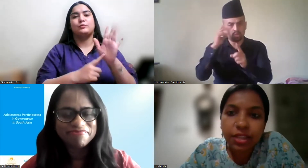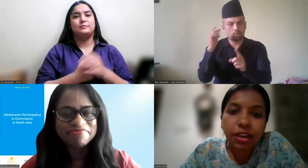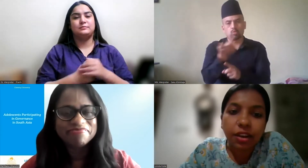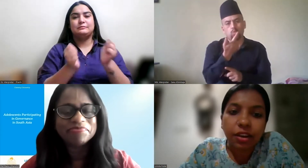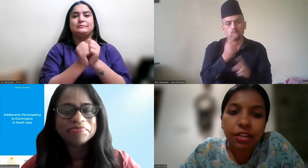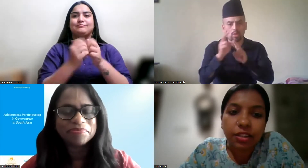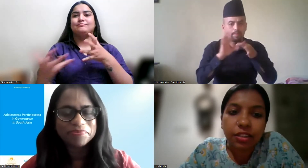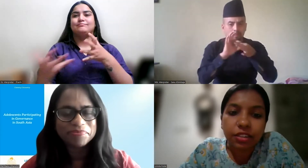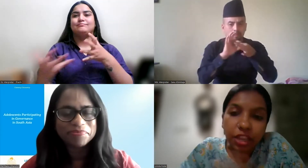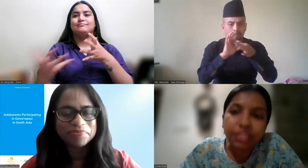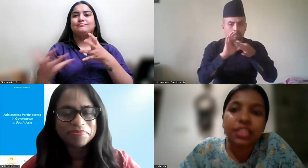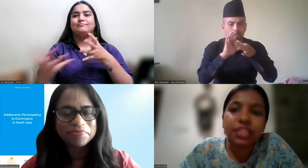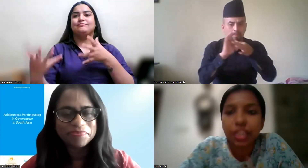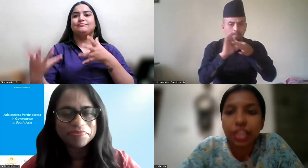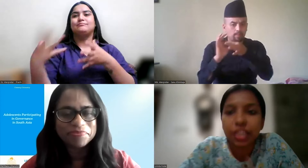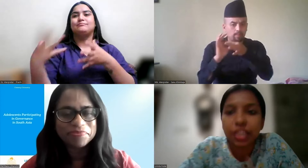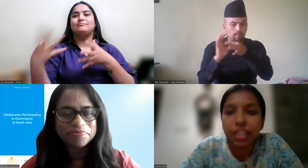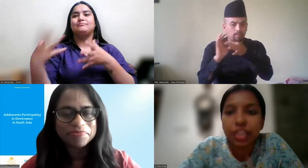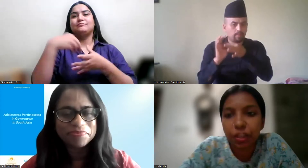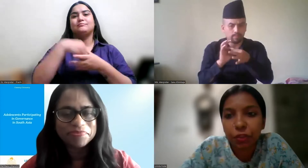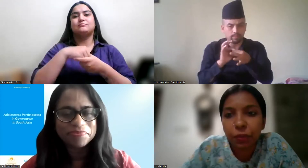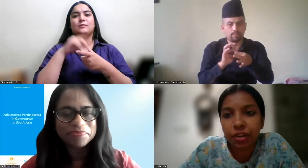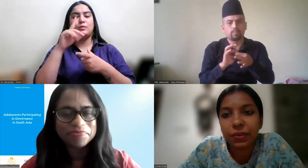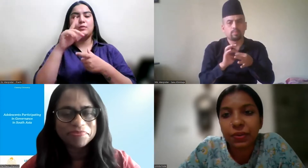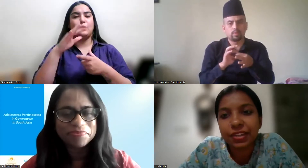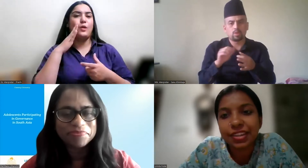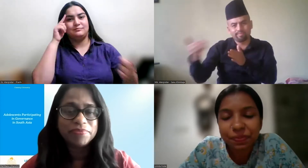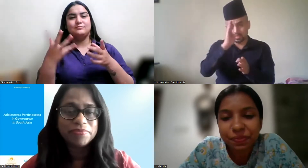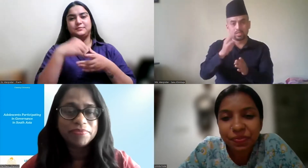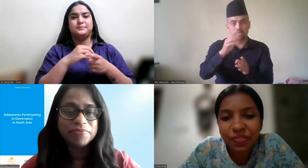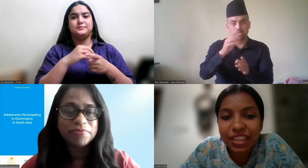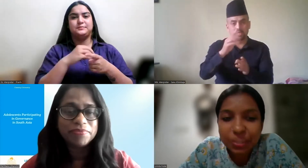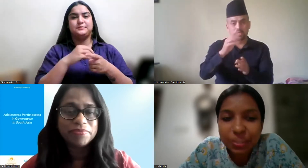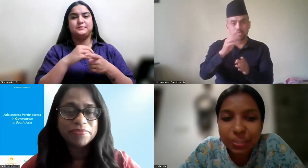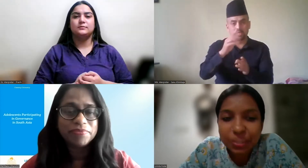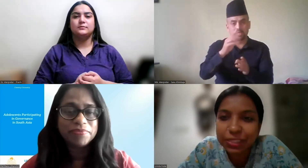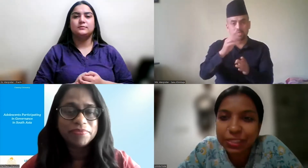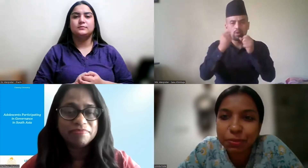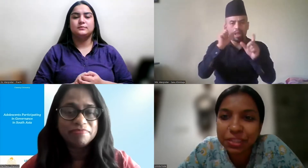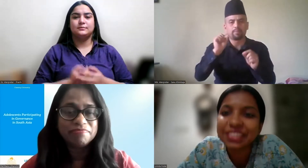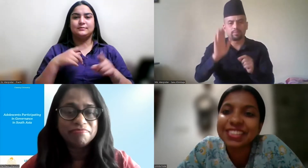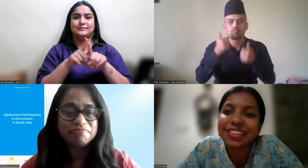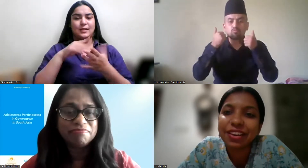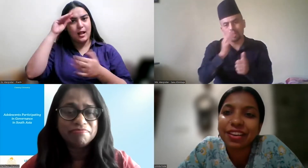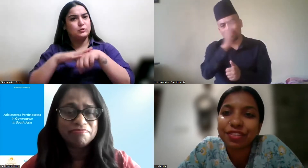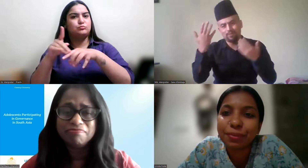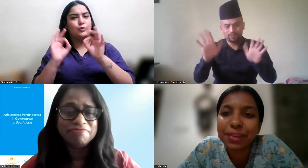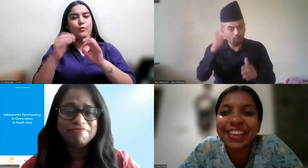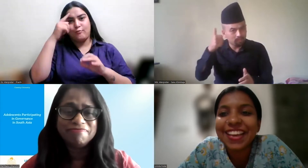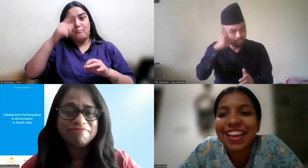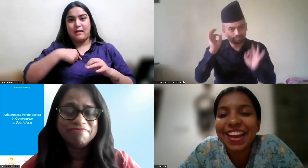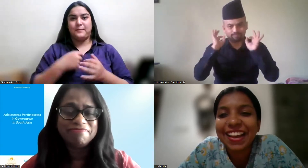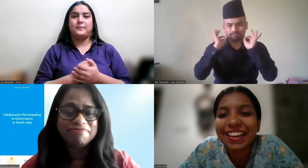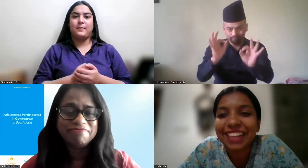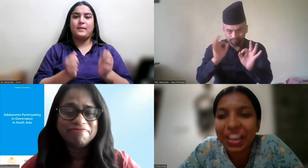agenda rather than the other way around. So it's a learning experience for